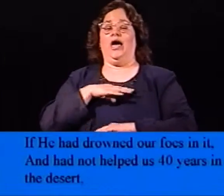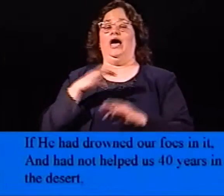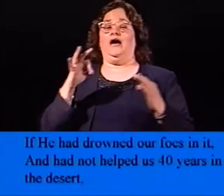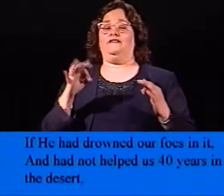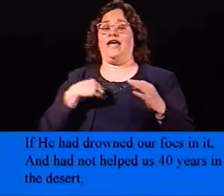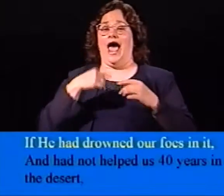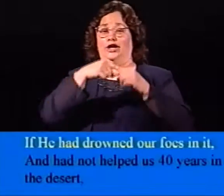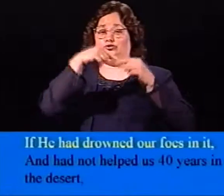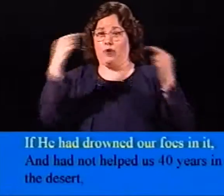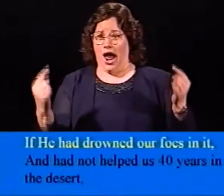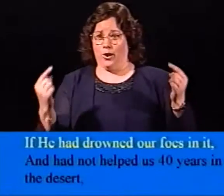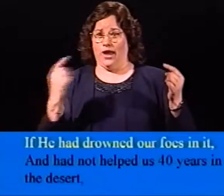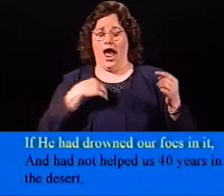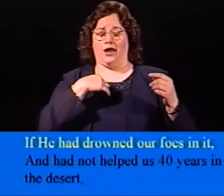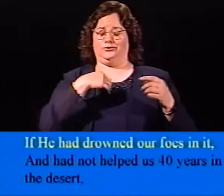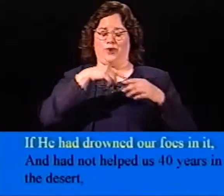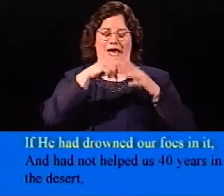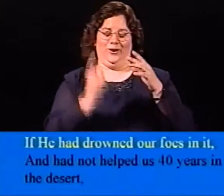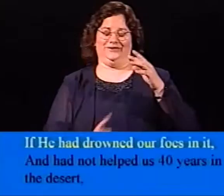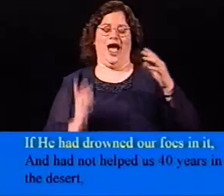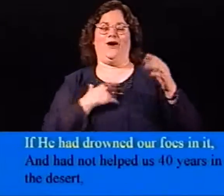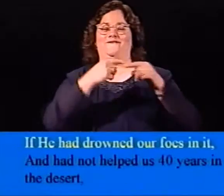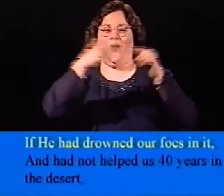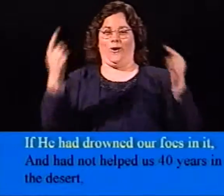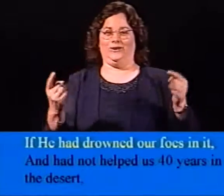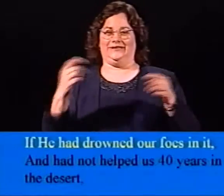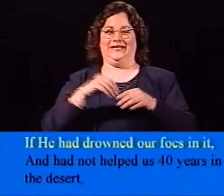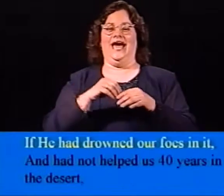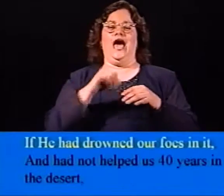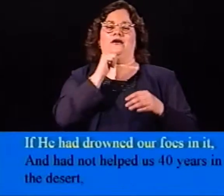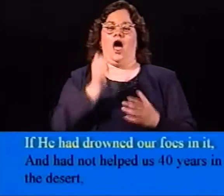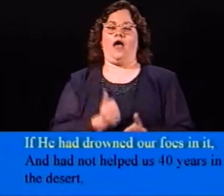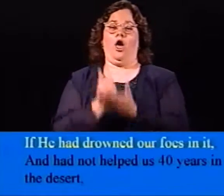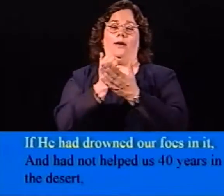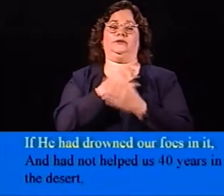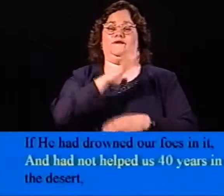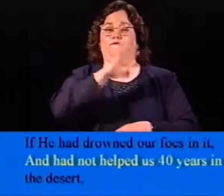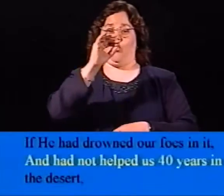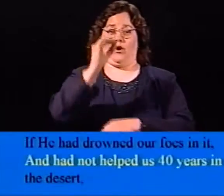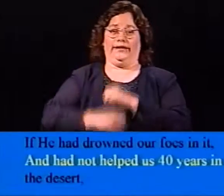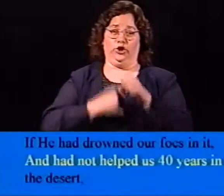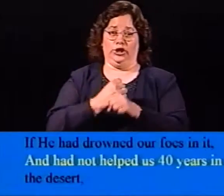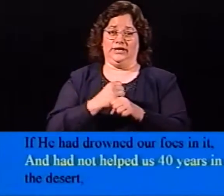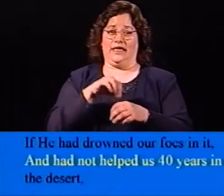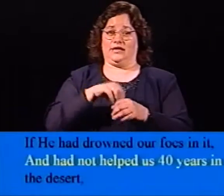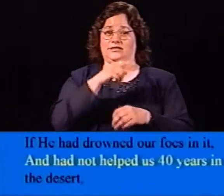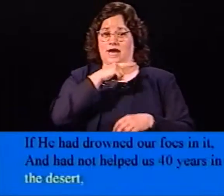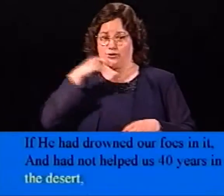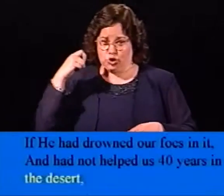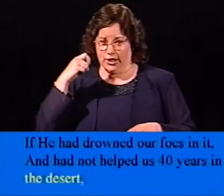If he had drowned our foes in it and had not helped us 40 years in the desert, it would have been